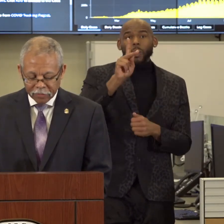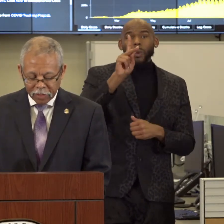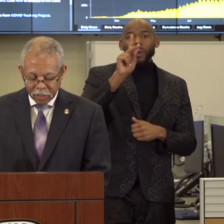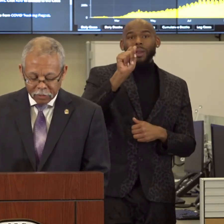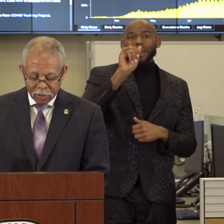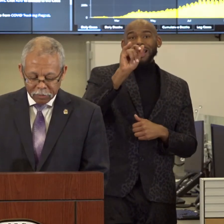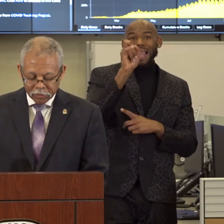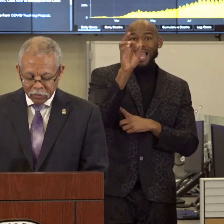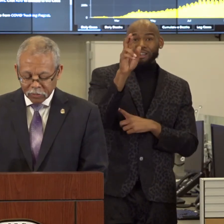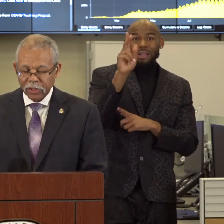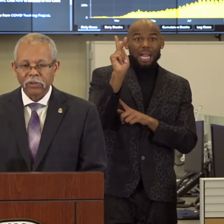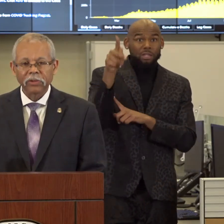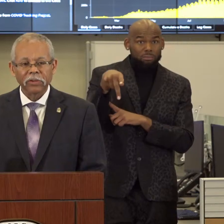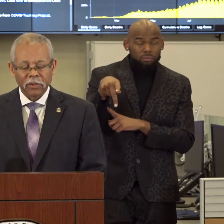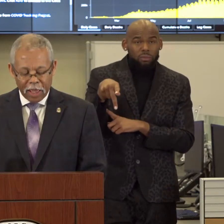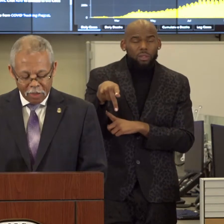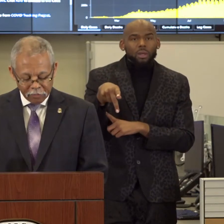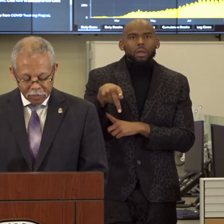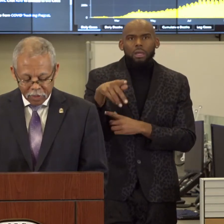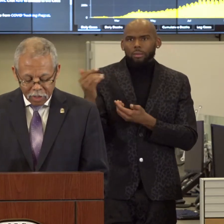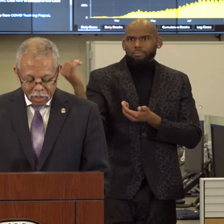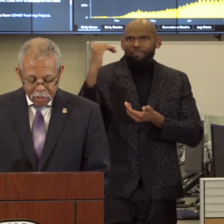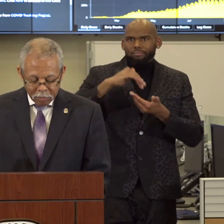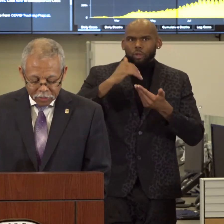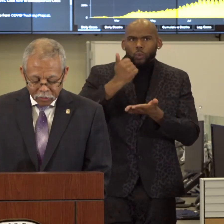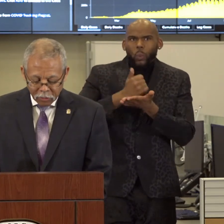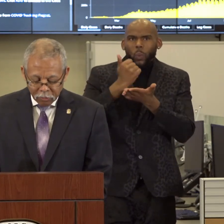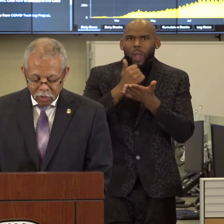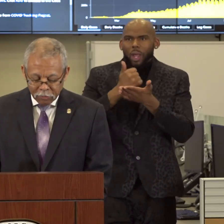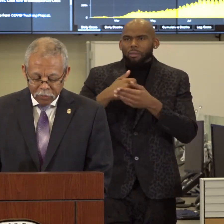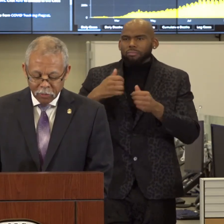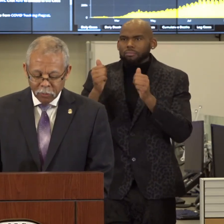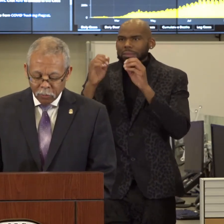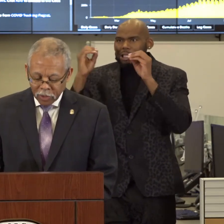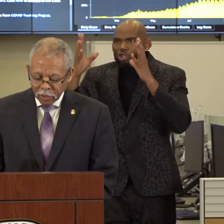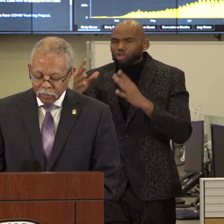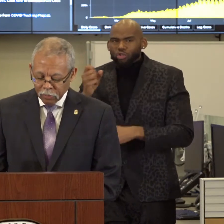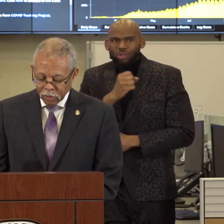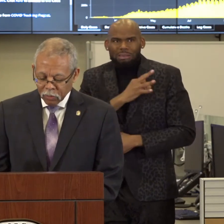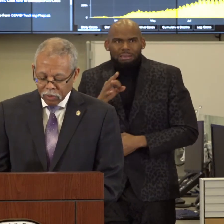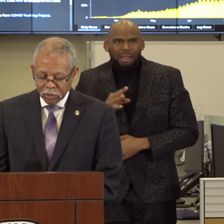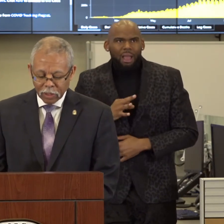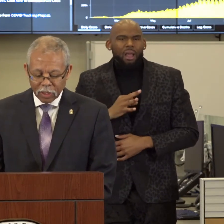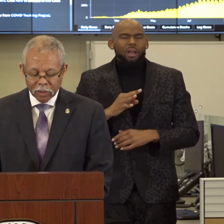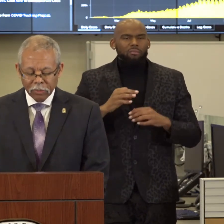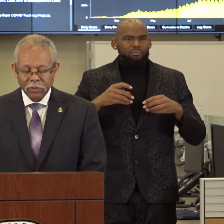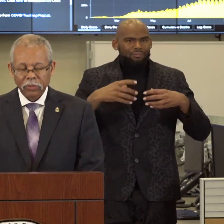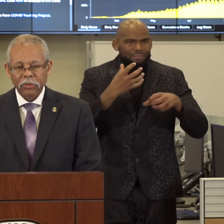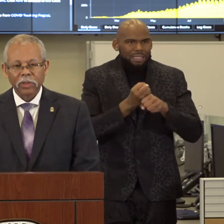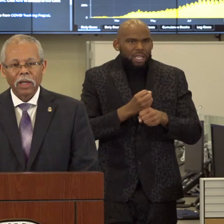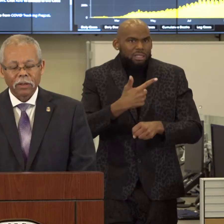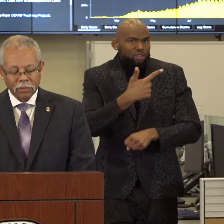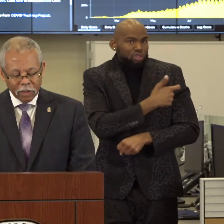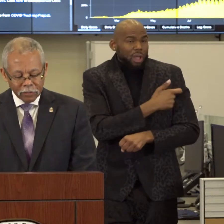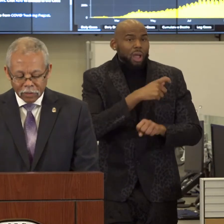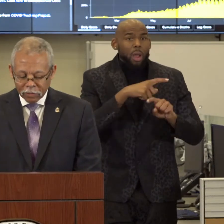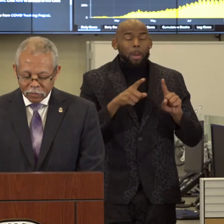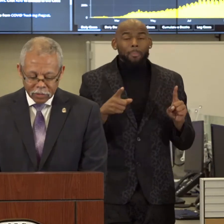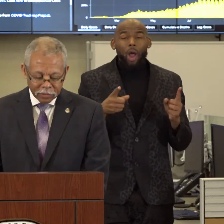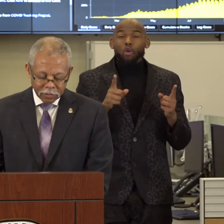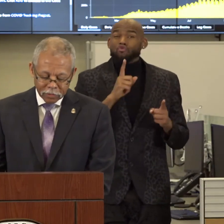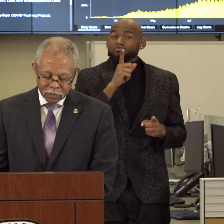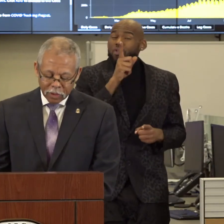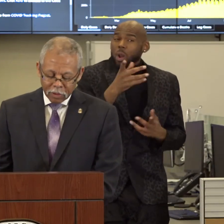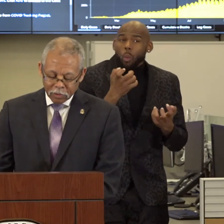help us vaccinate public school teachers and staff. But the group they really, really want to target in Prince George's County is our